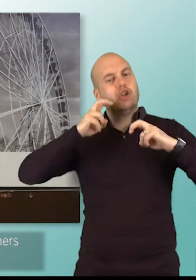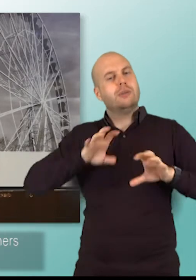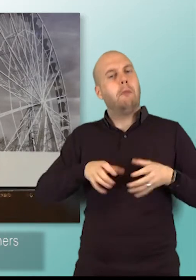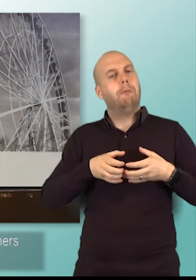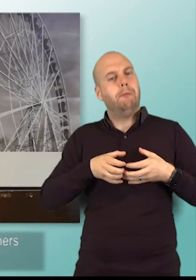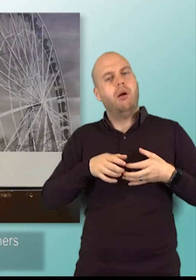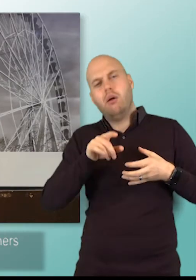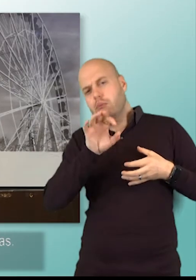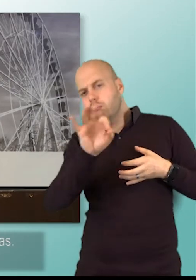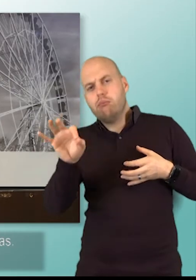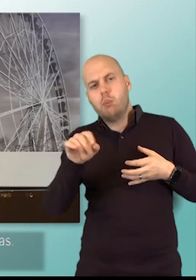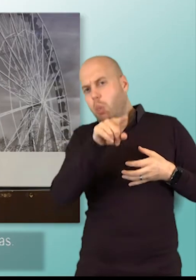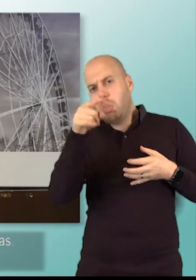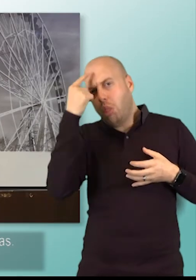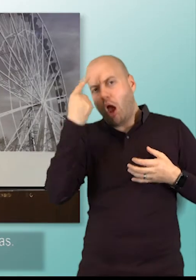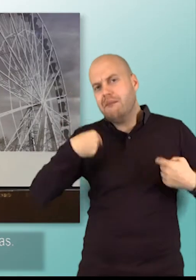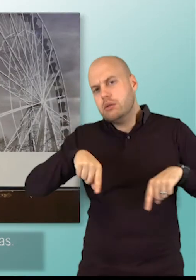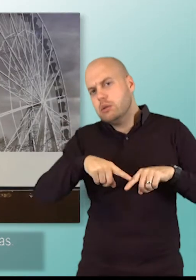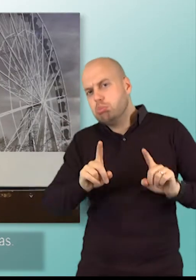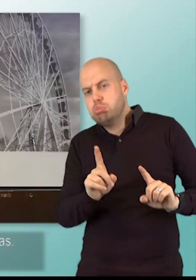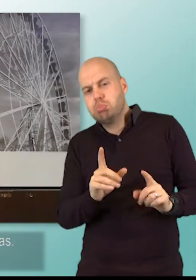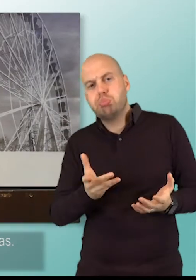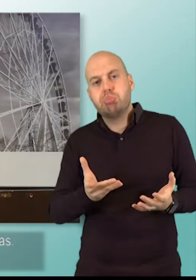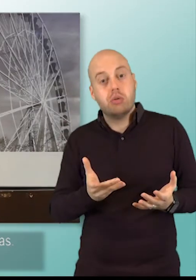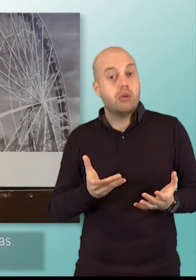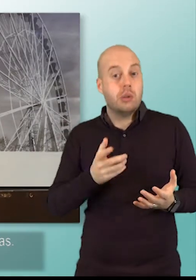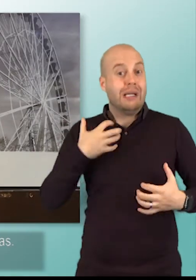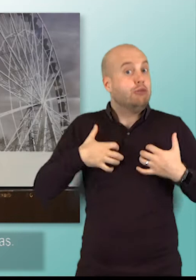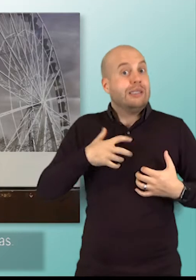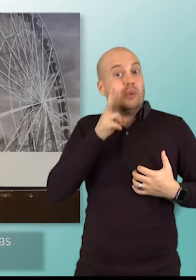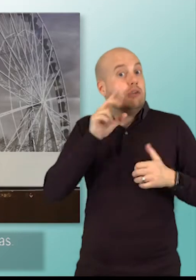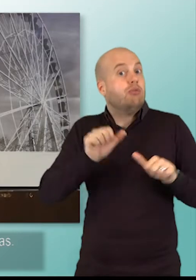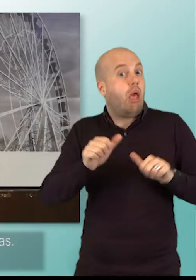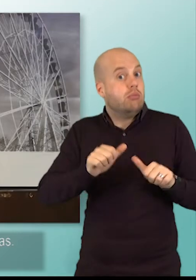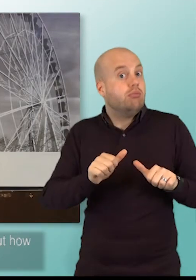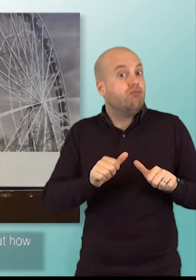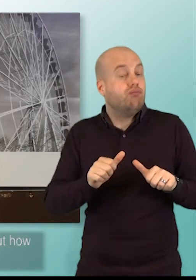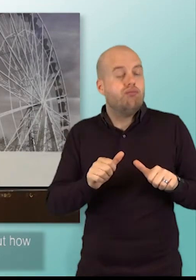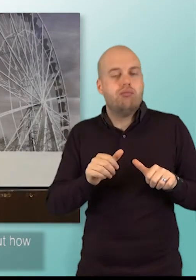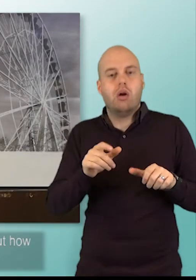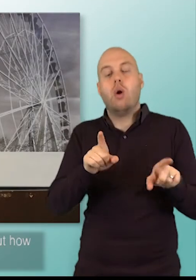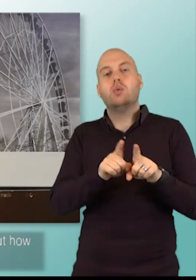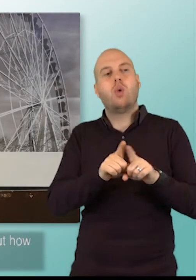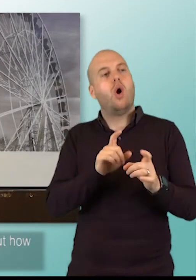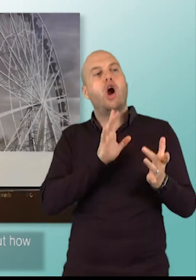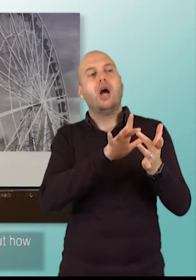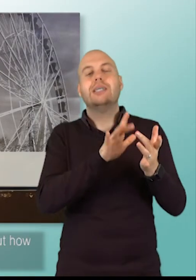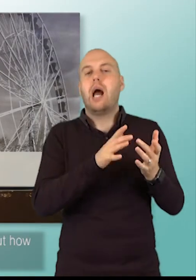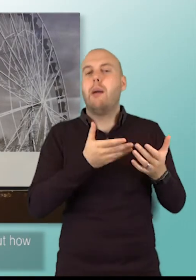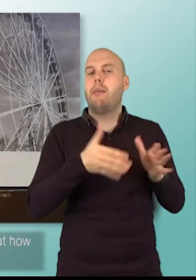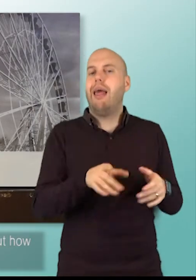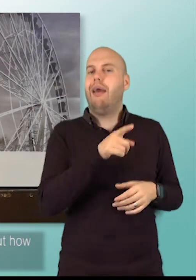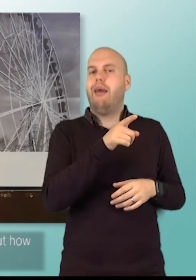asked what you thought of us. So you're about to find out what the results of that was. And we also contact members of the